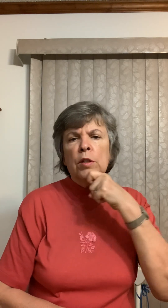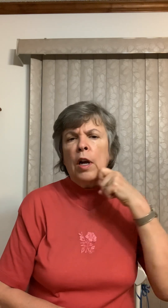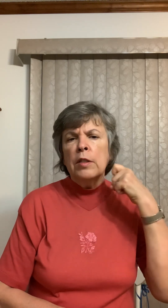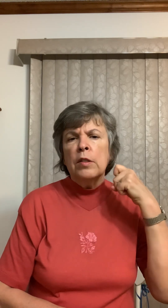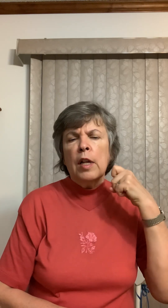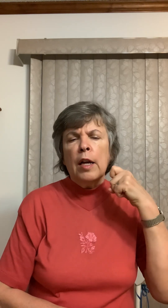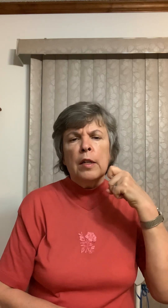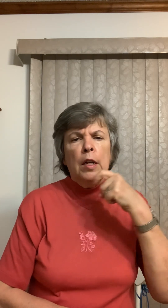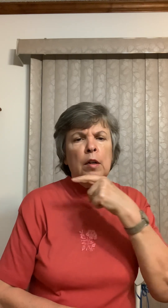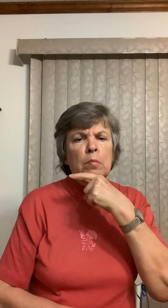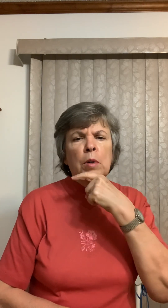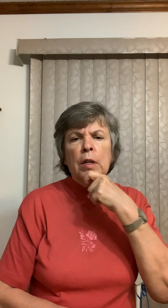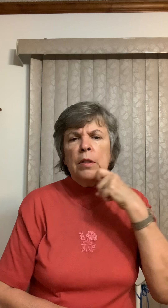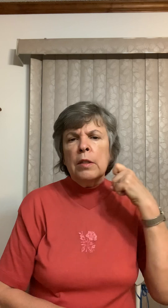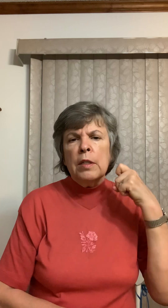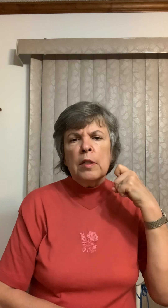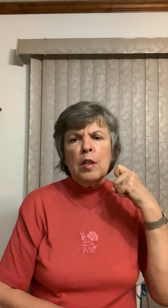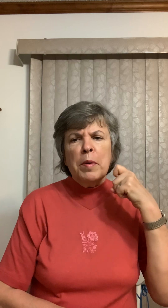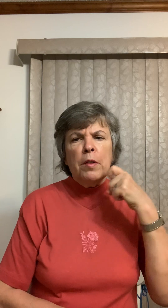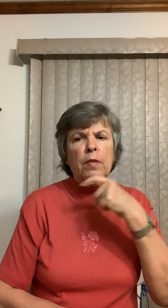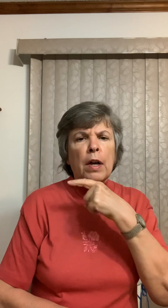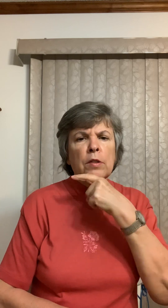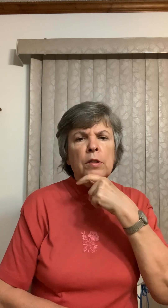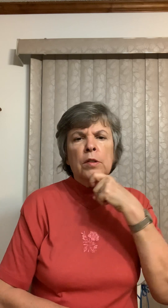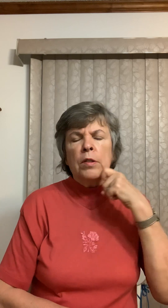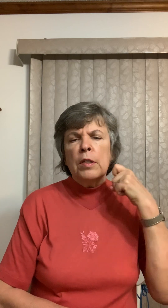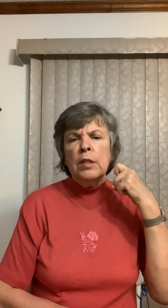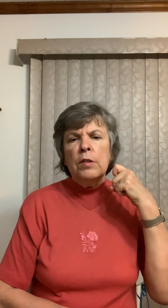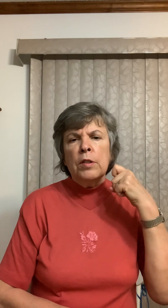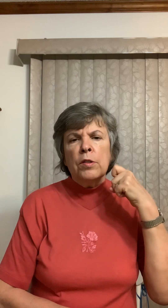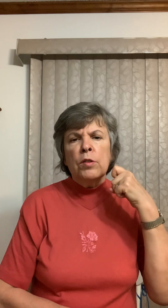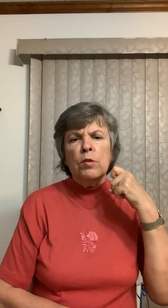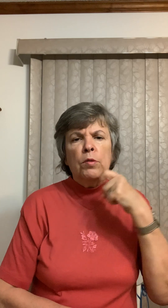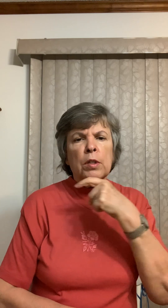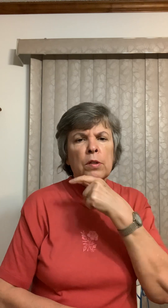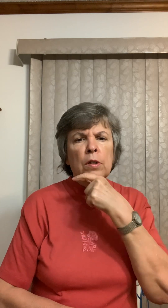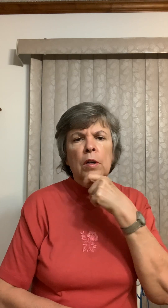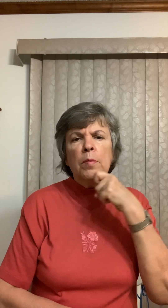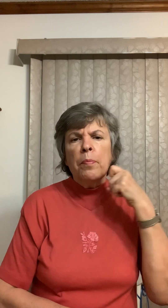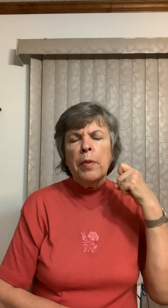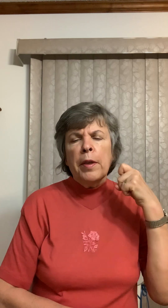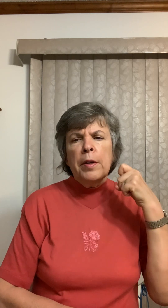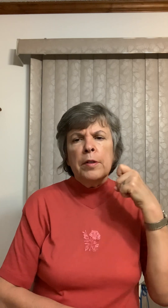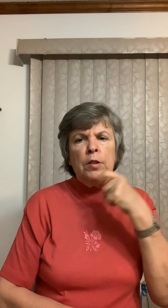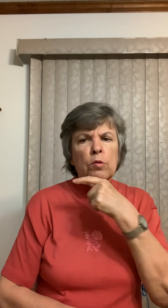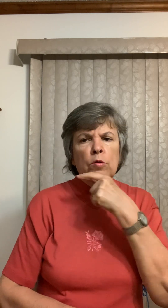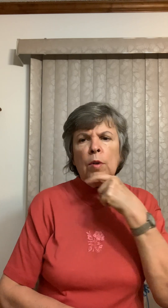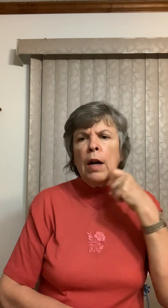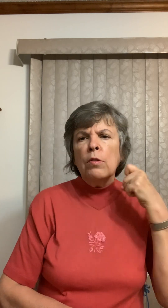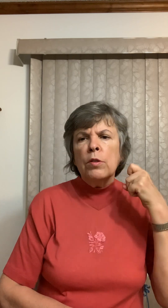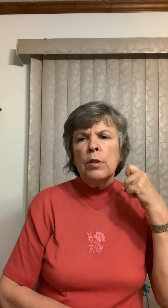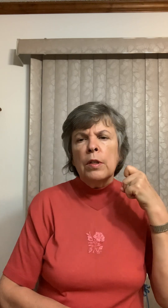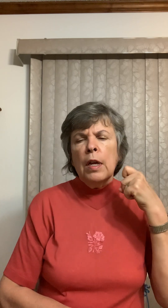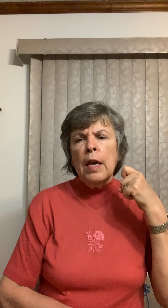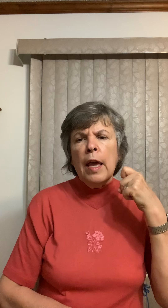signs to that, but that's going to be the fastest and easiest to do in a song. So drought